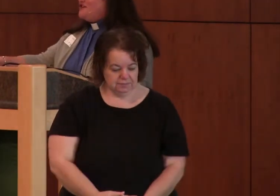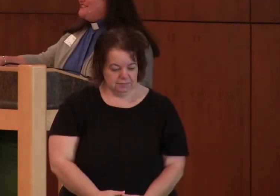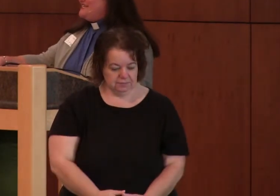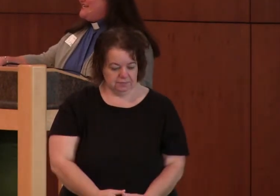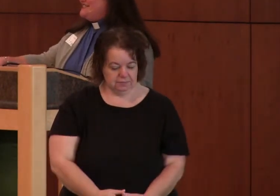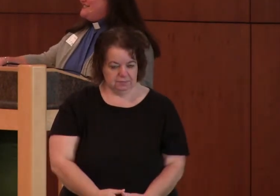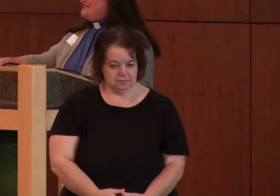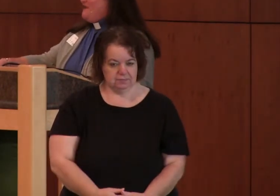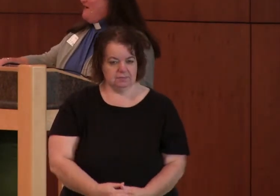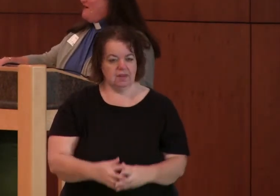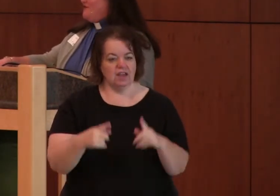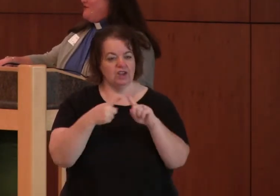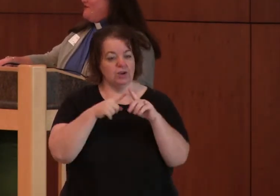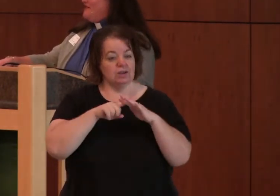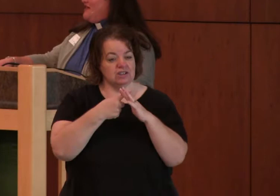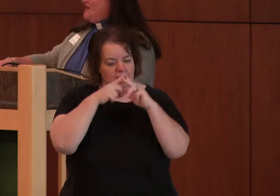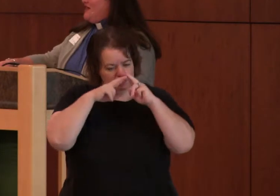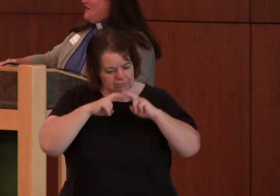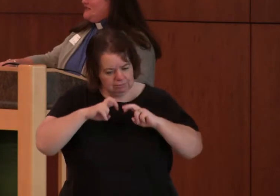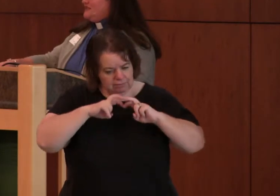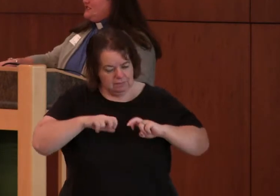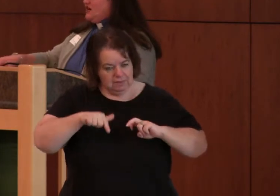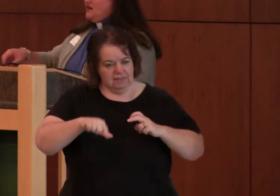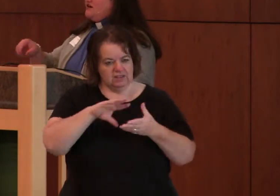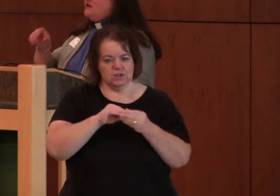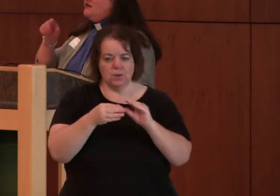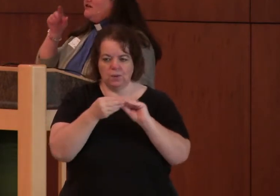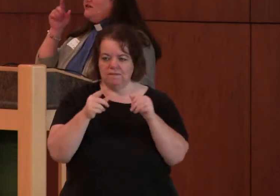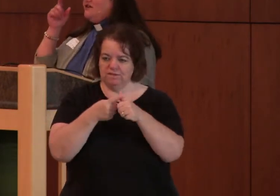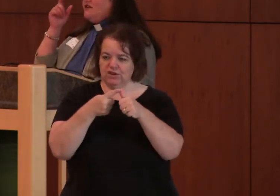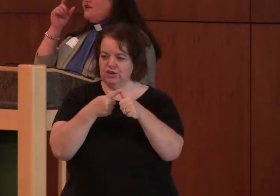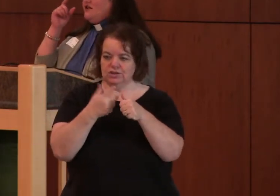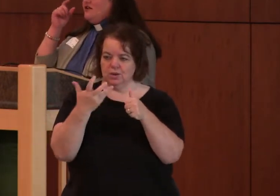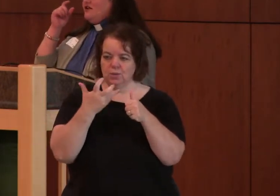In order to dig into this parable, let's start